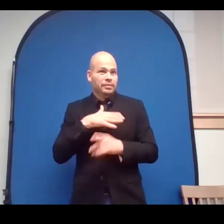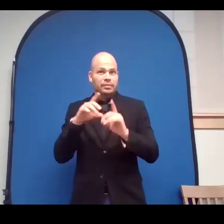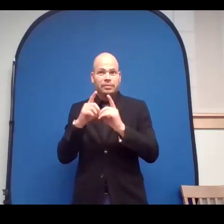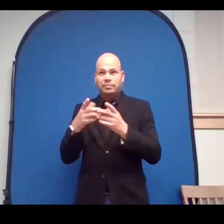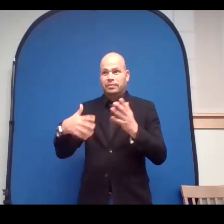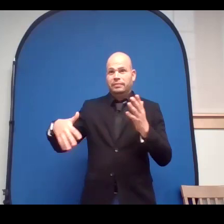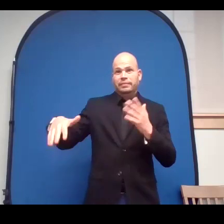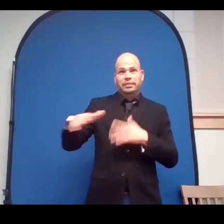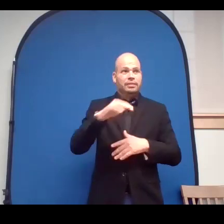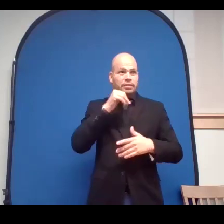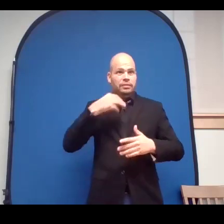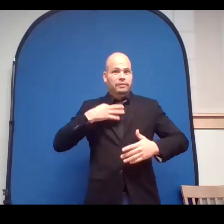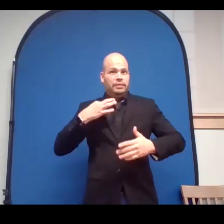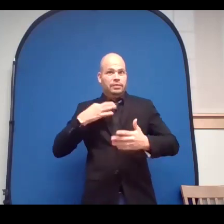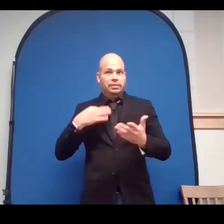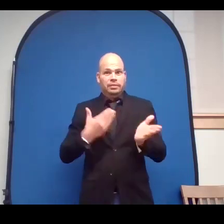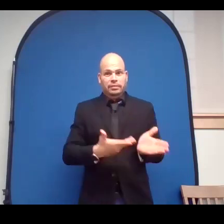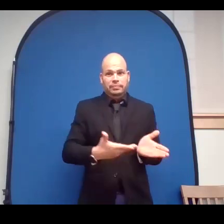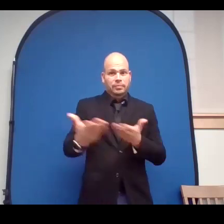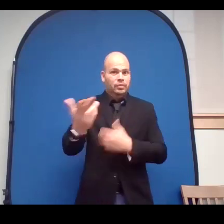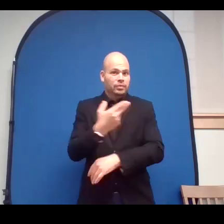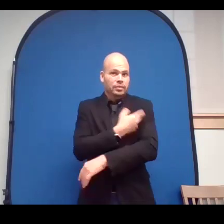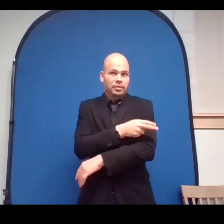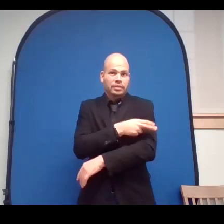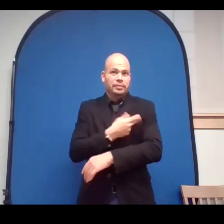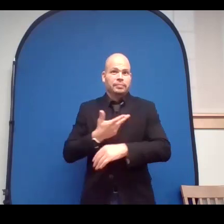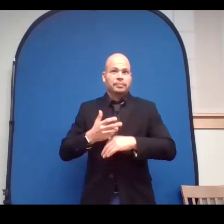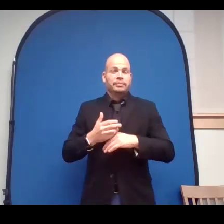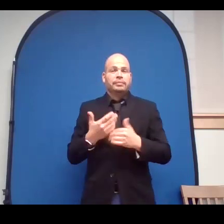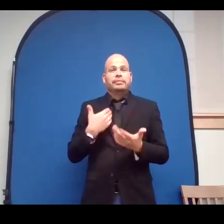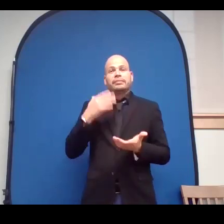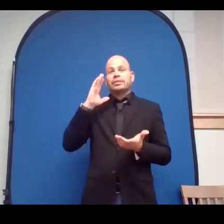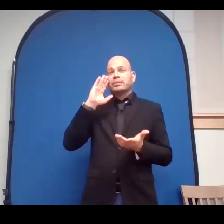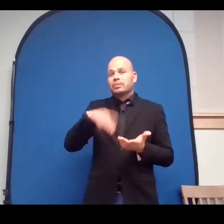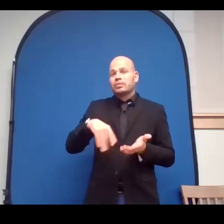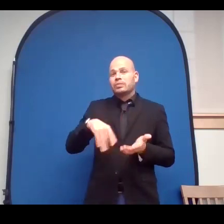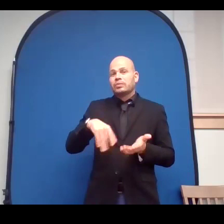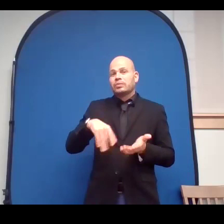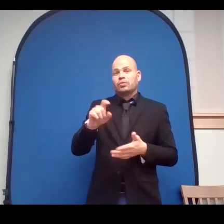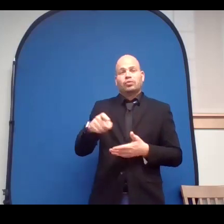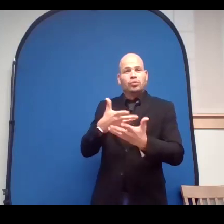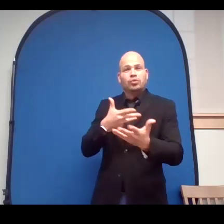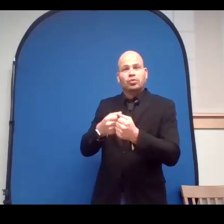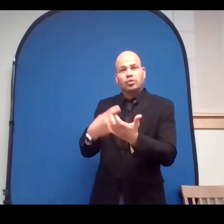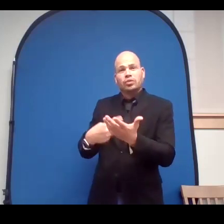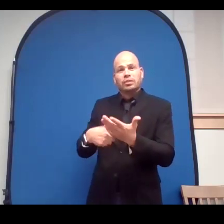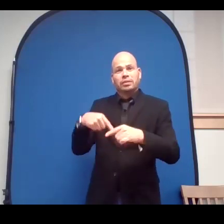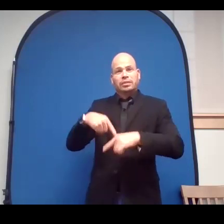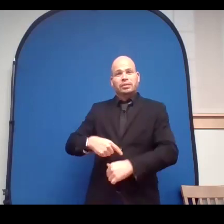to discuss with him potential ways that we could help him from the military side.